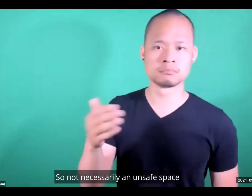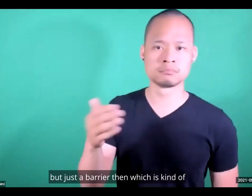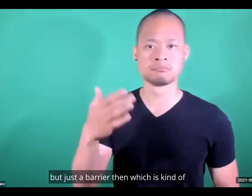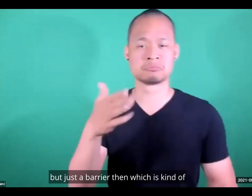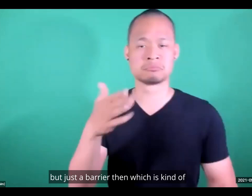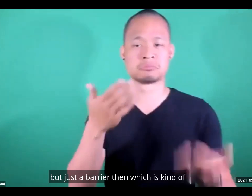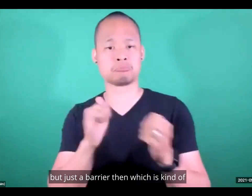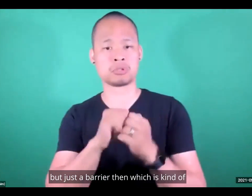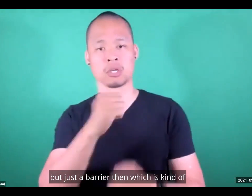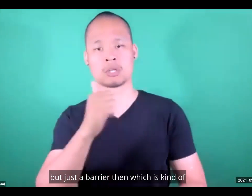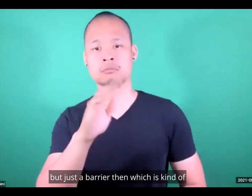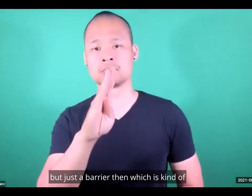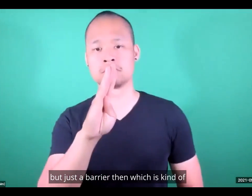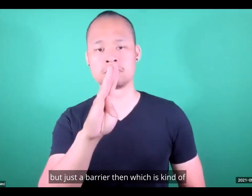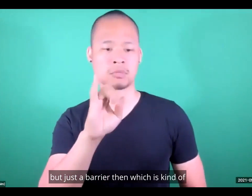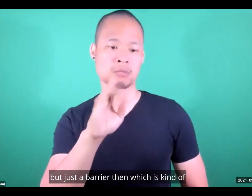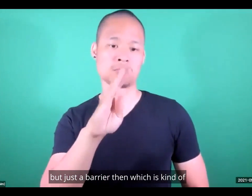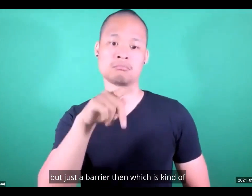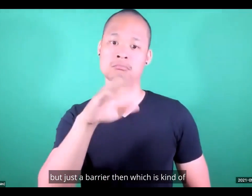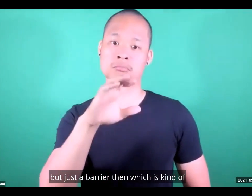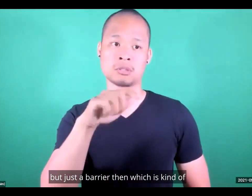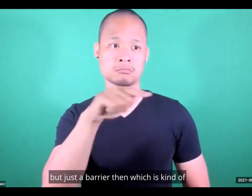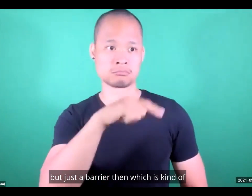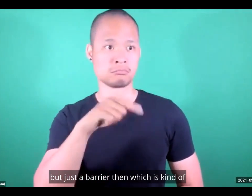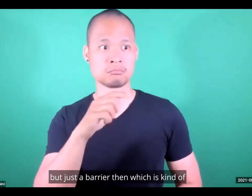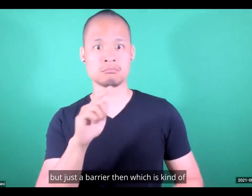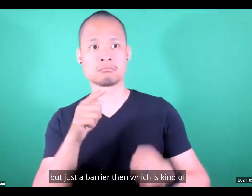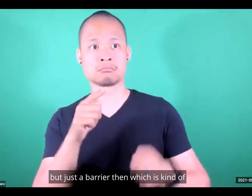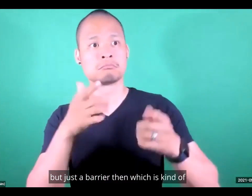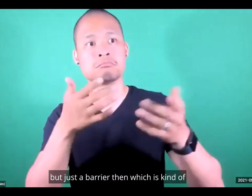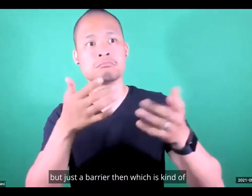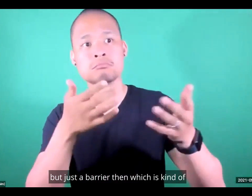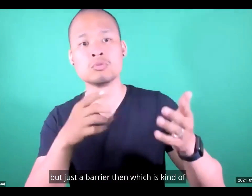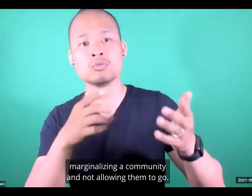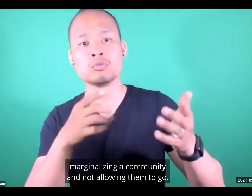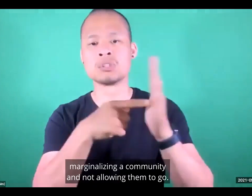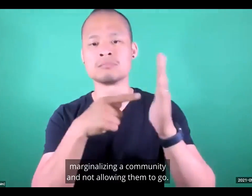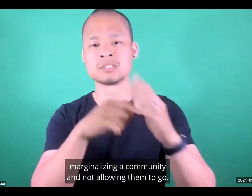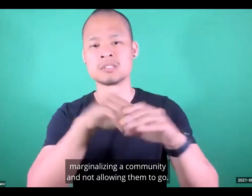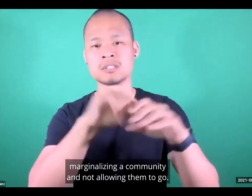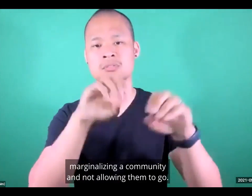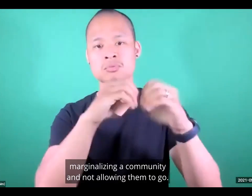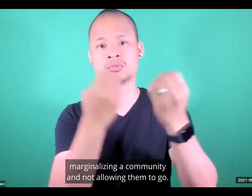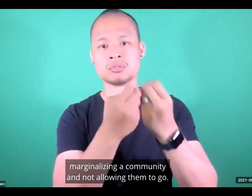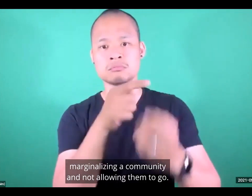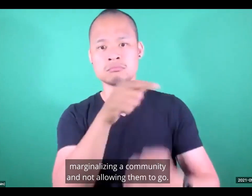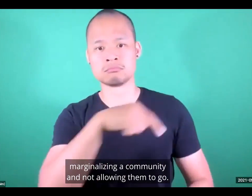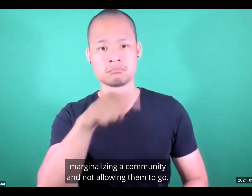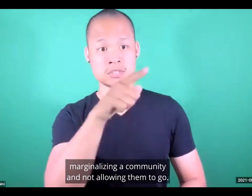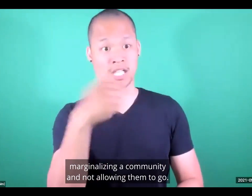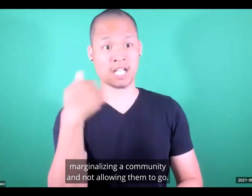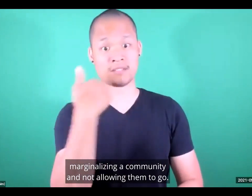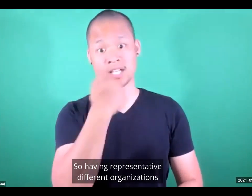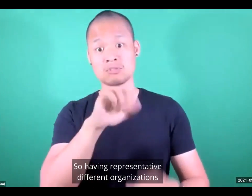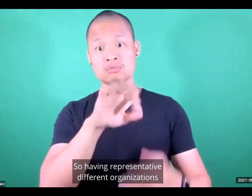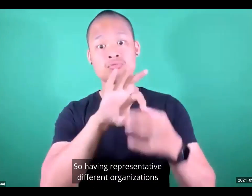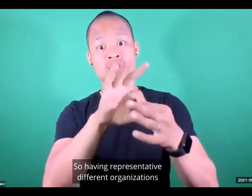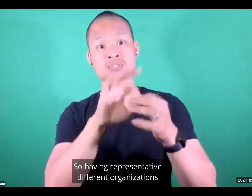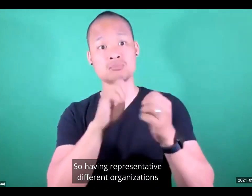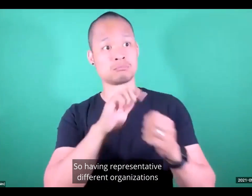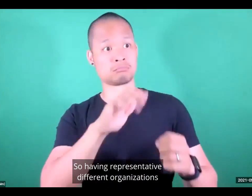space, but just a barrier then, which is kind of, you know, marginalizing a community and not allowing them to go.